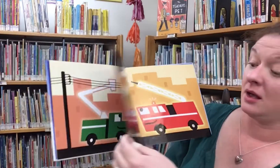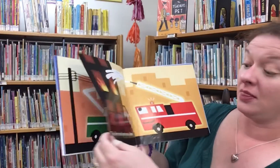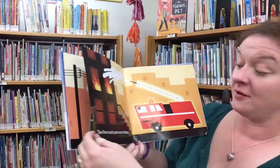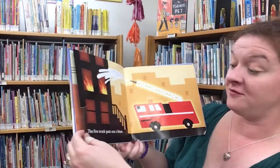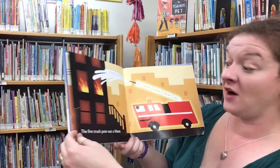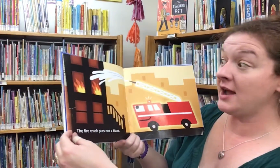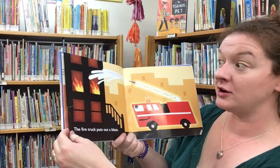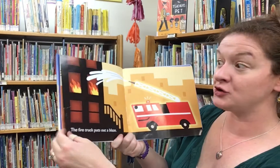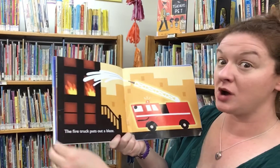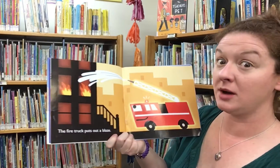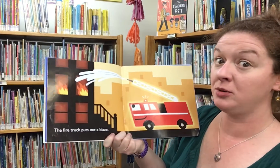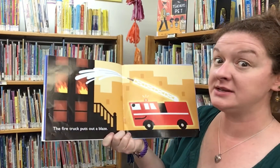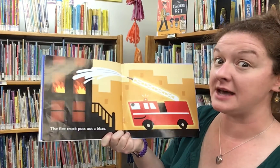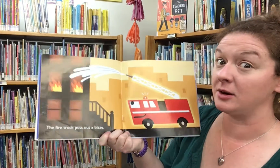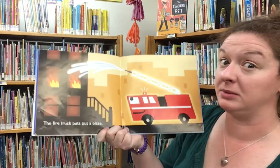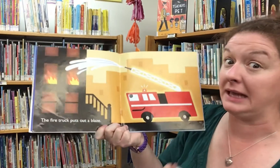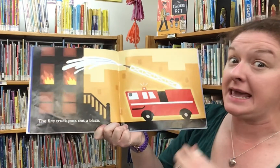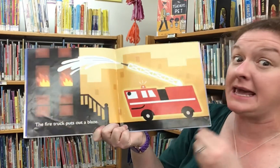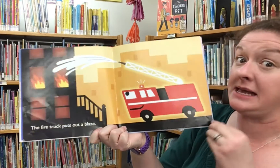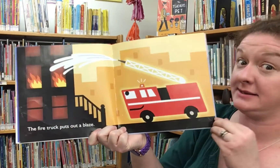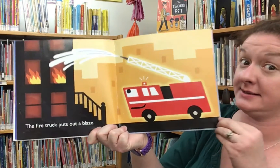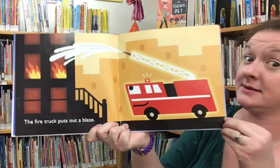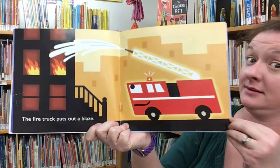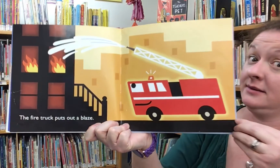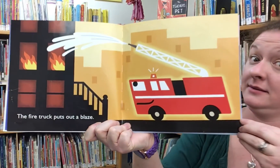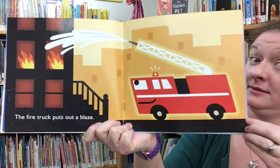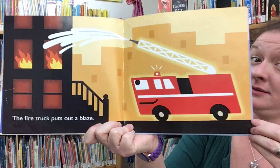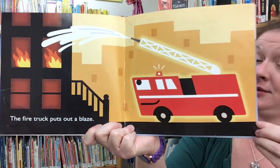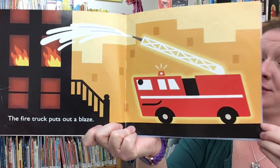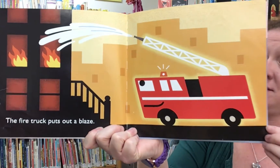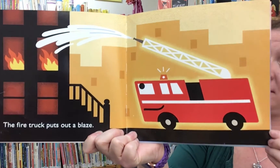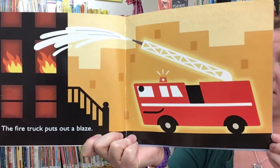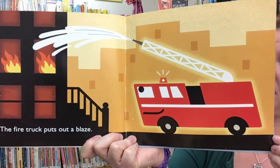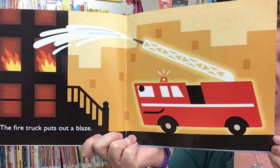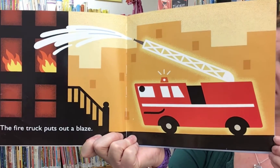The fire truck puts out a blaze. Also very important.